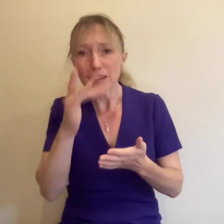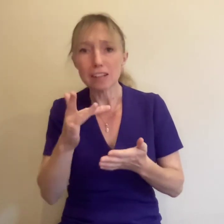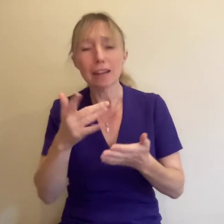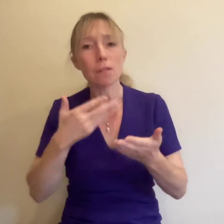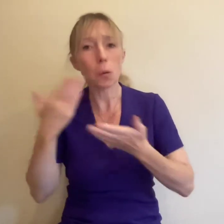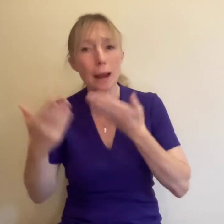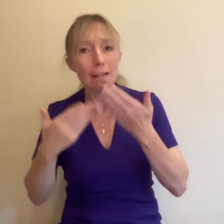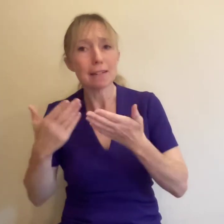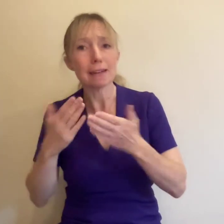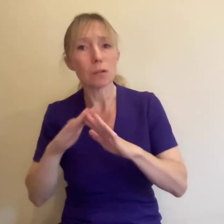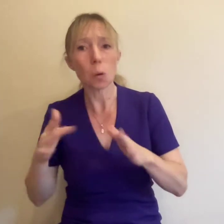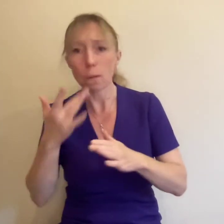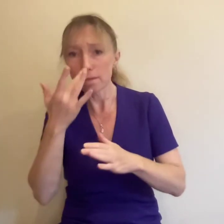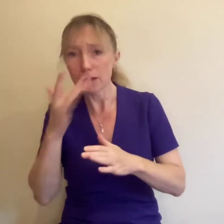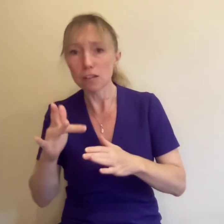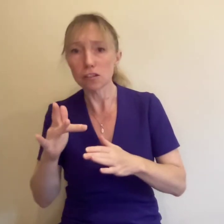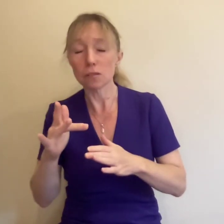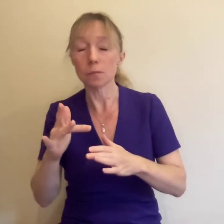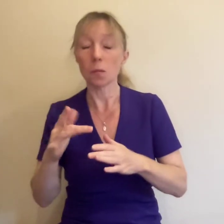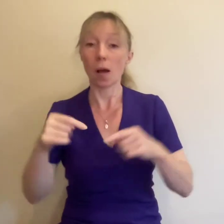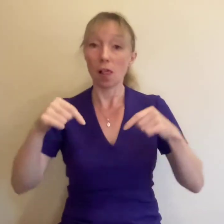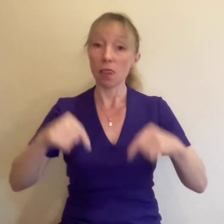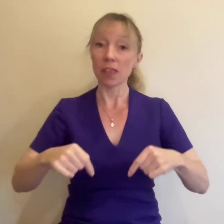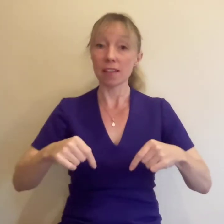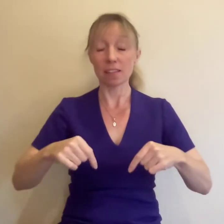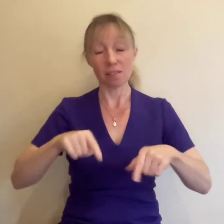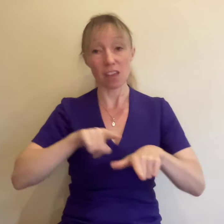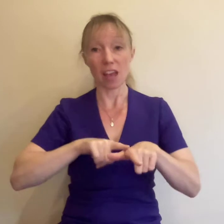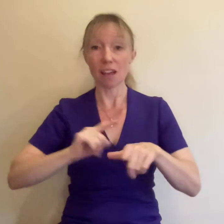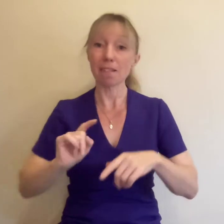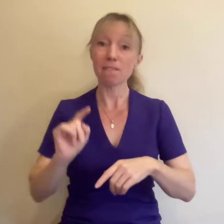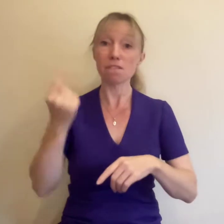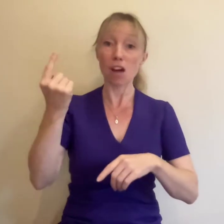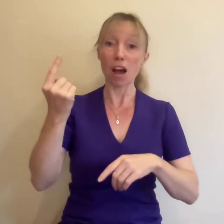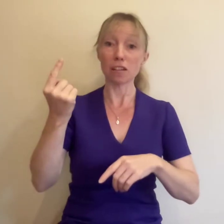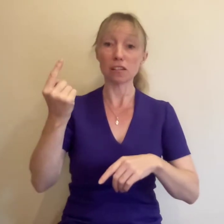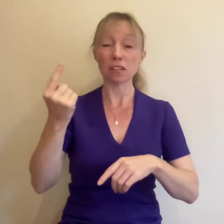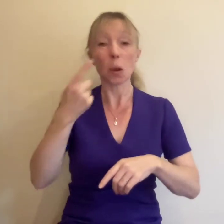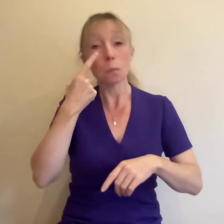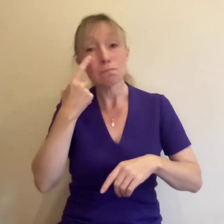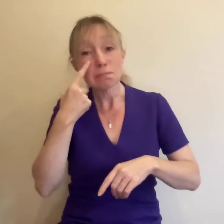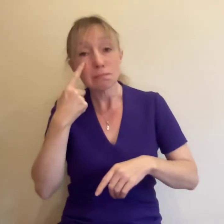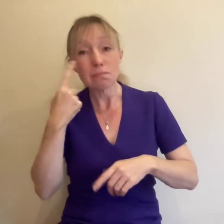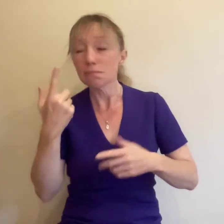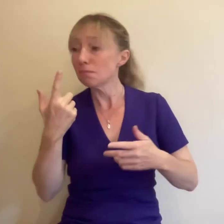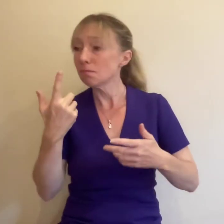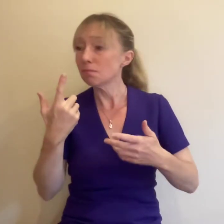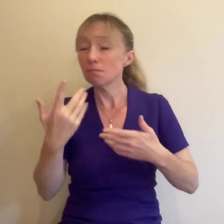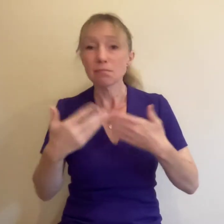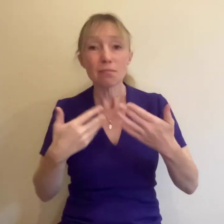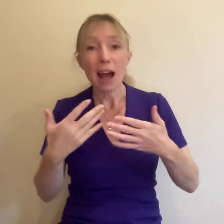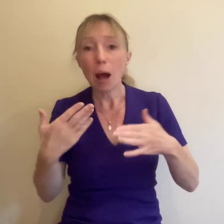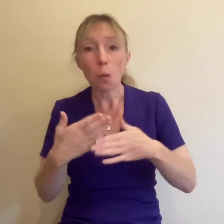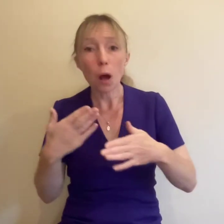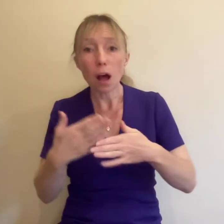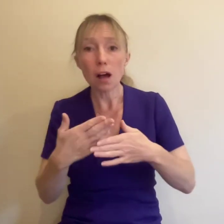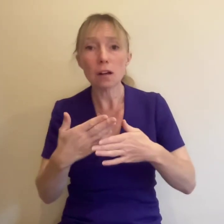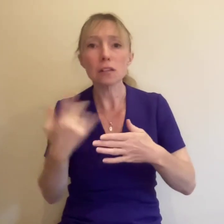is the first year of the bursaries, and we are piloting how it works and who it is reaching. Because of this, we have limited